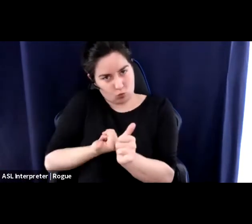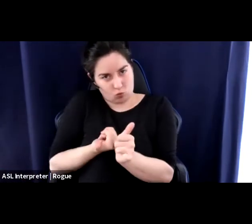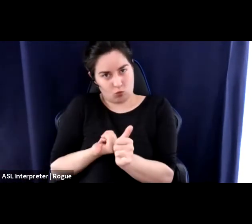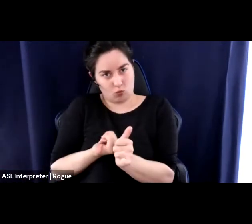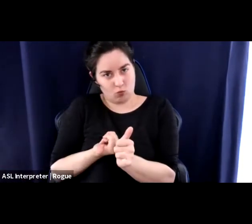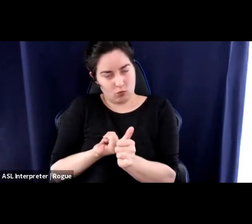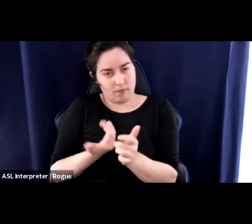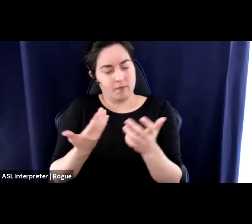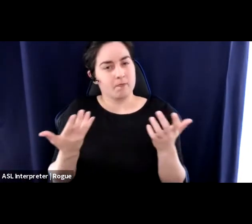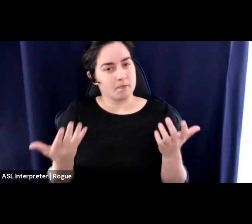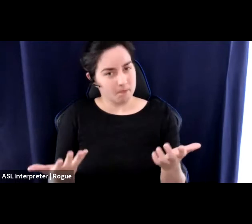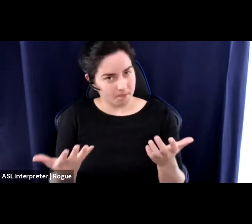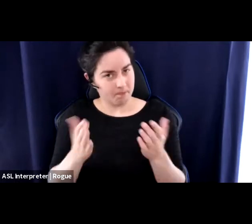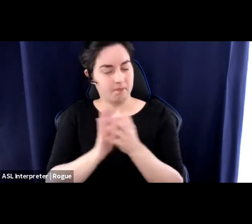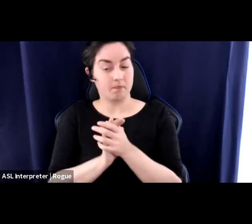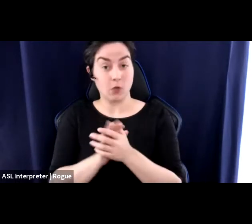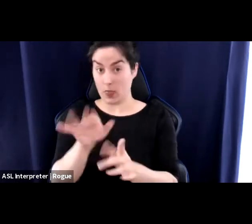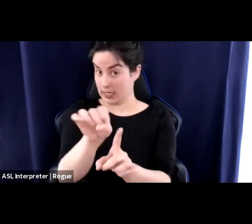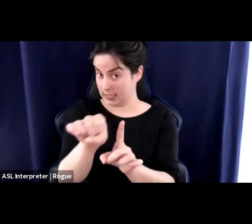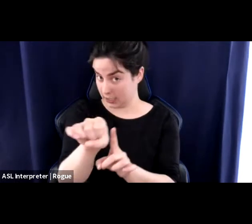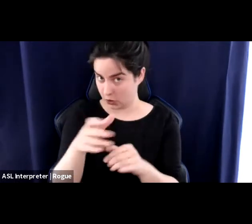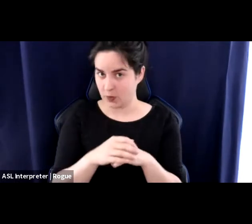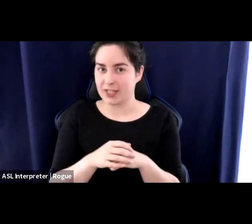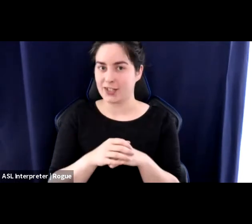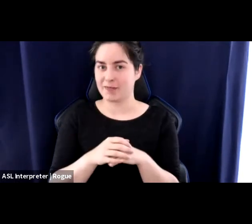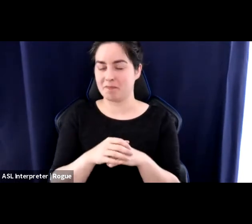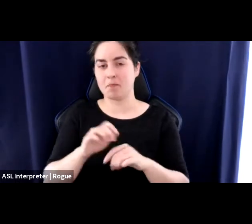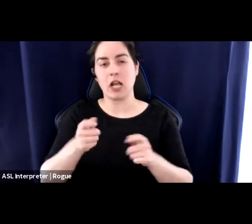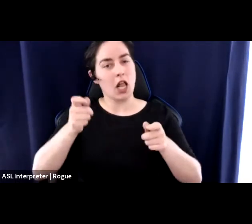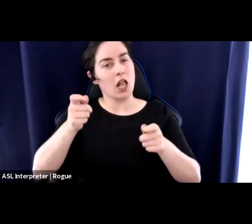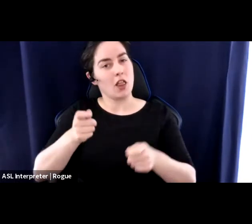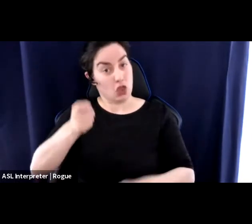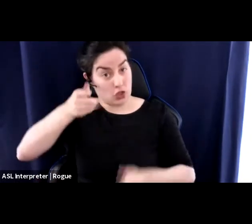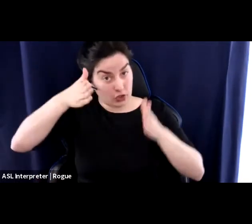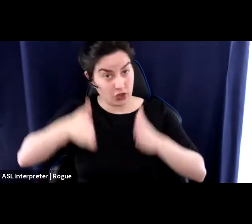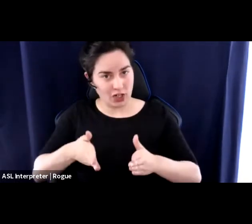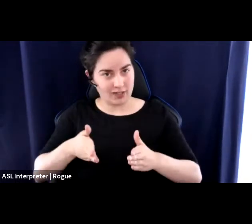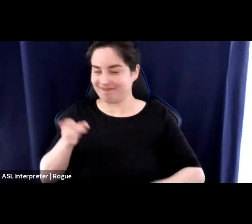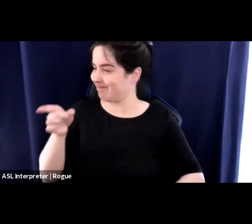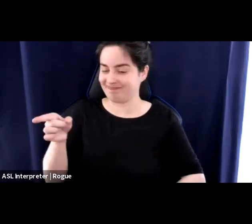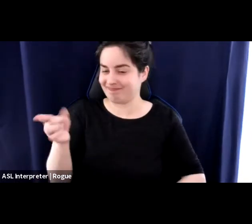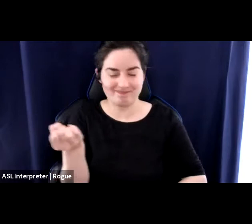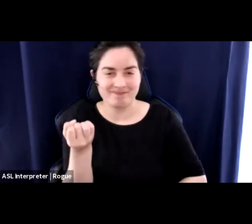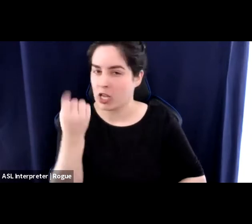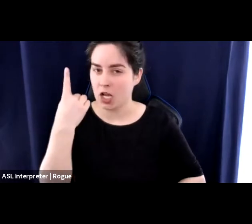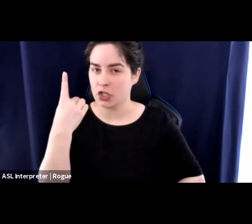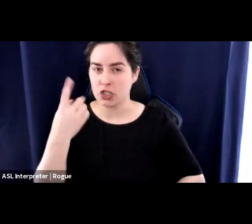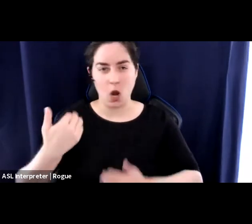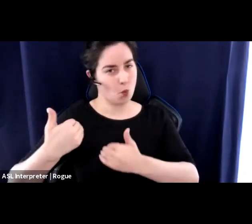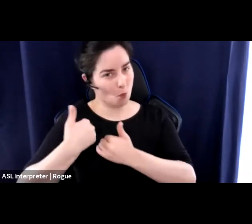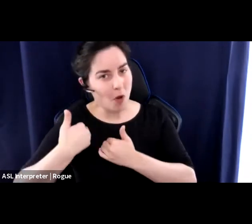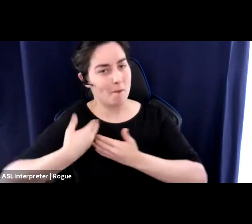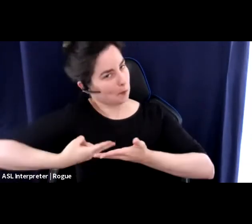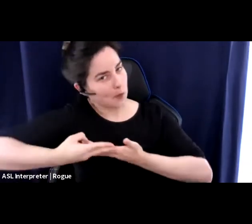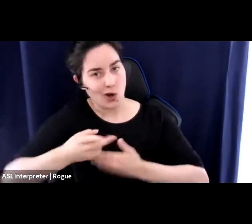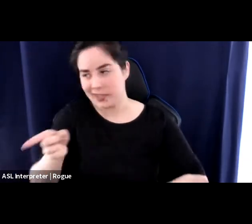judge concluded that the complainant did not show an understanding of her duty.